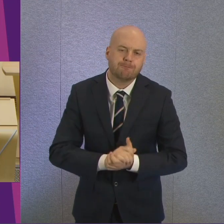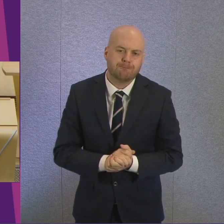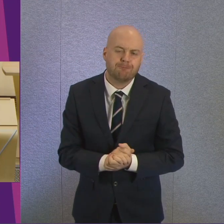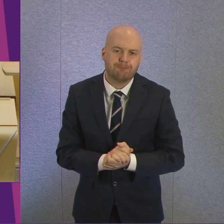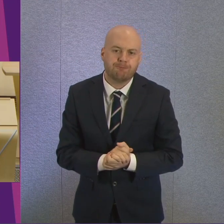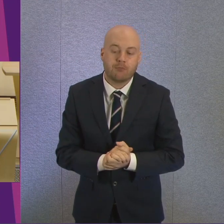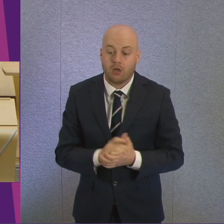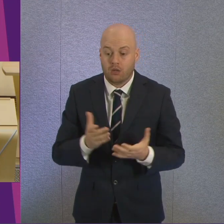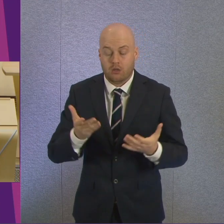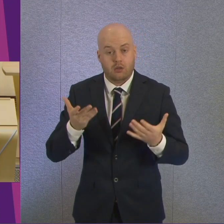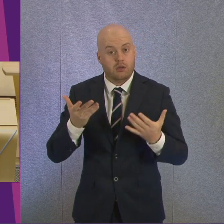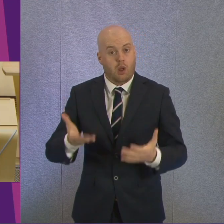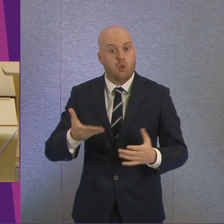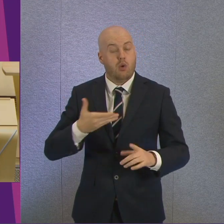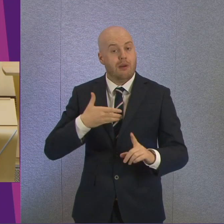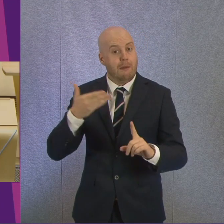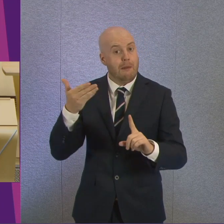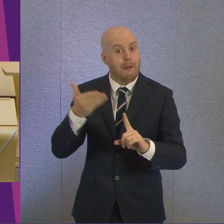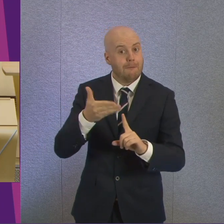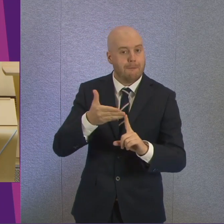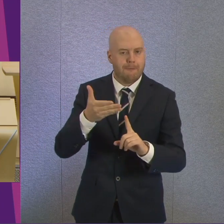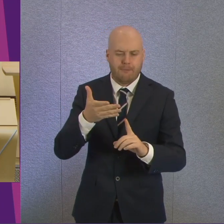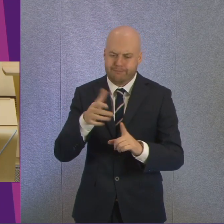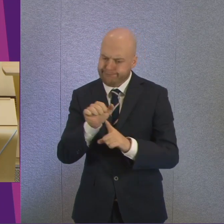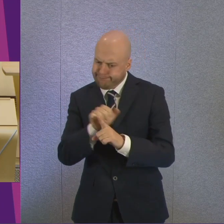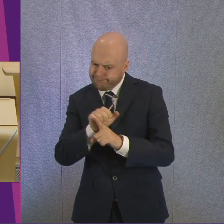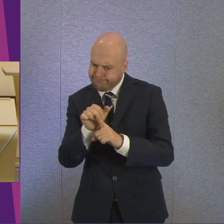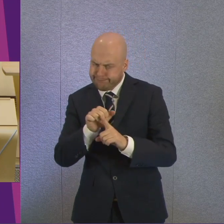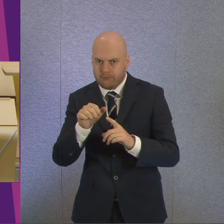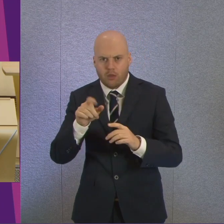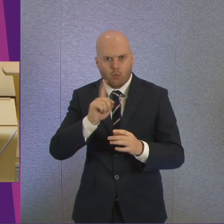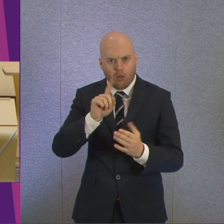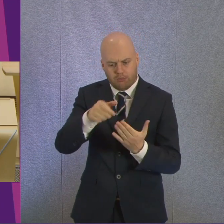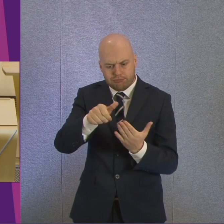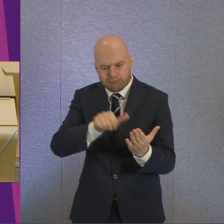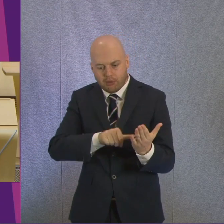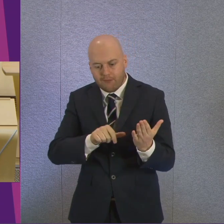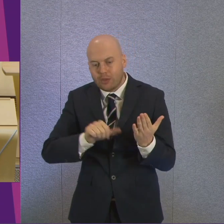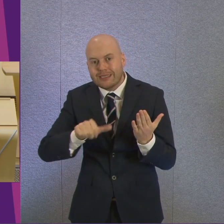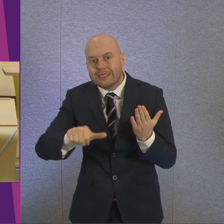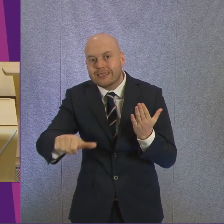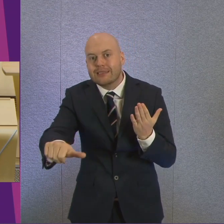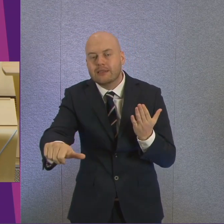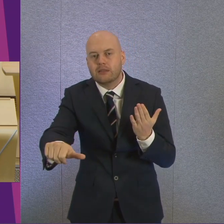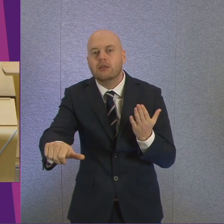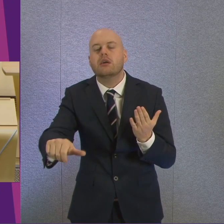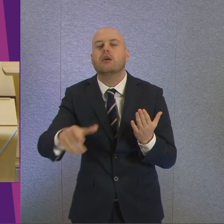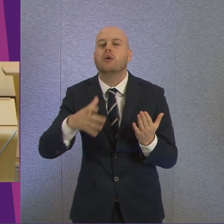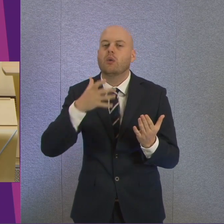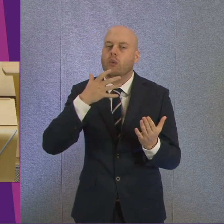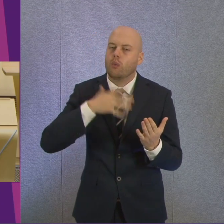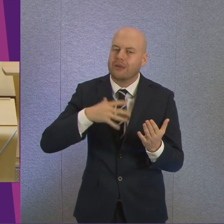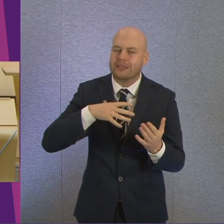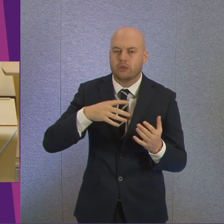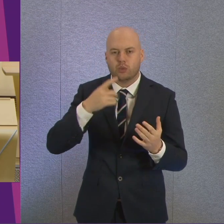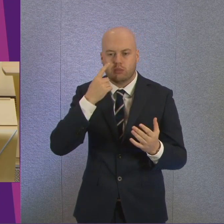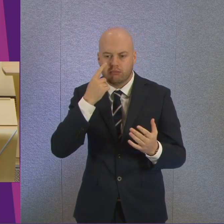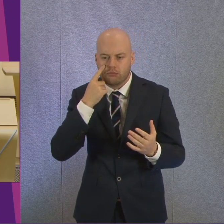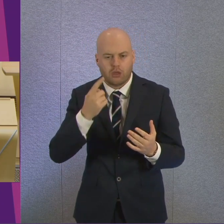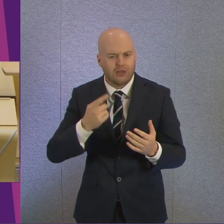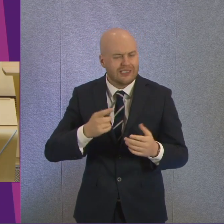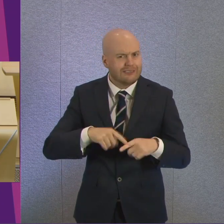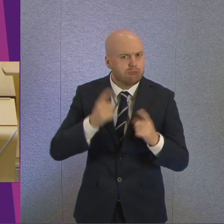we look to shape the next steps, look to take different ways to live with the virus, are